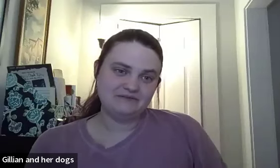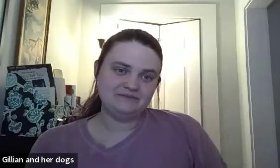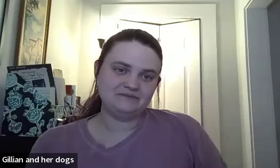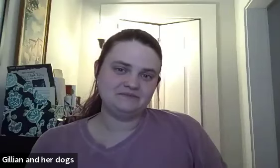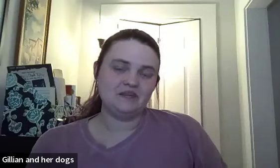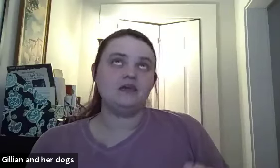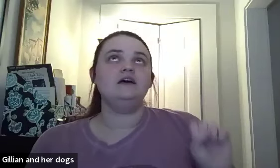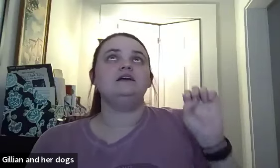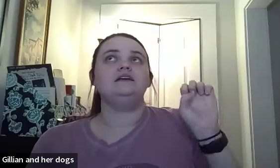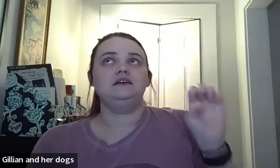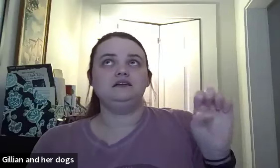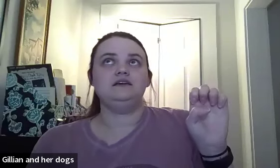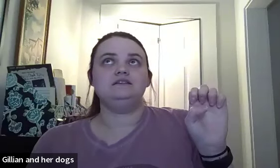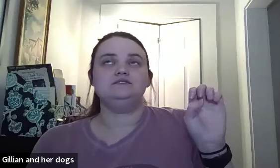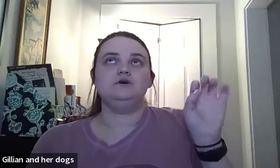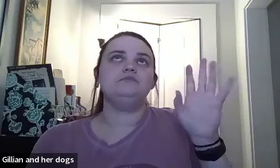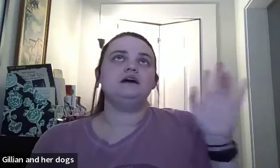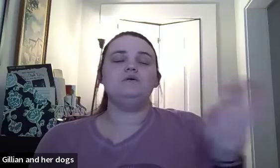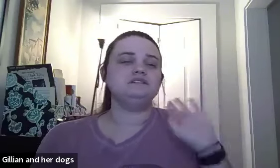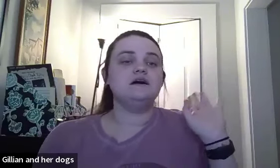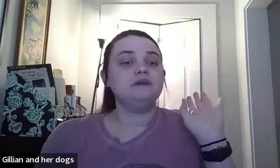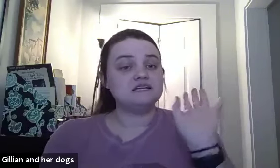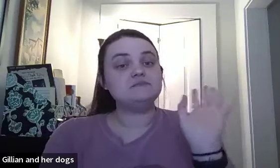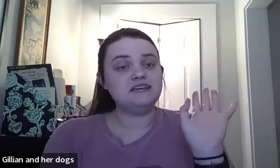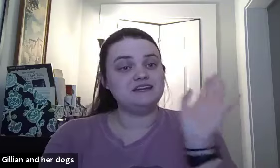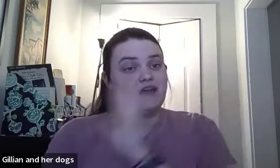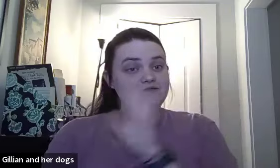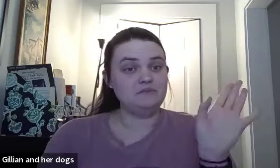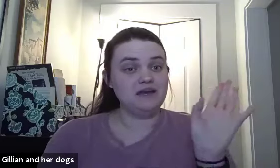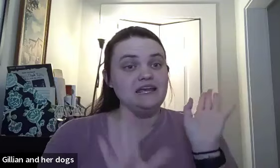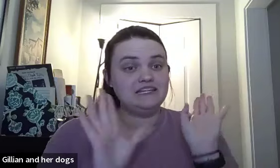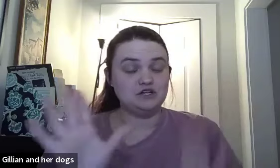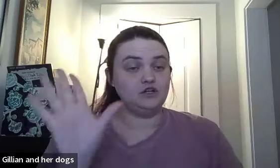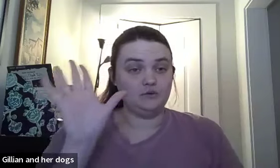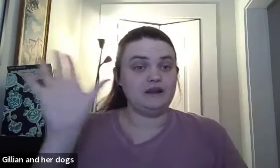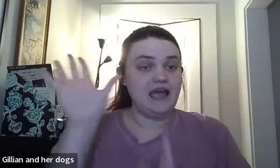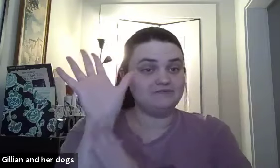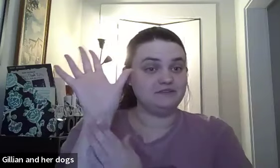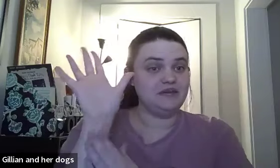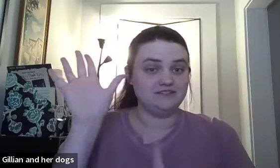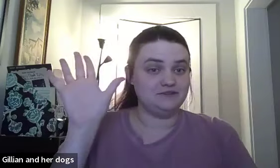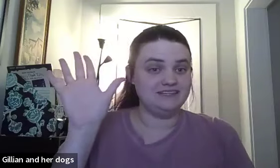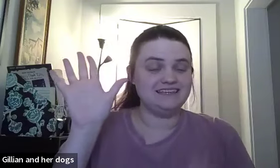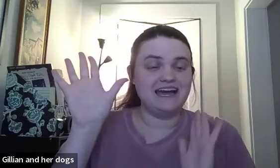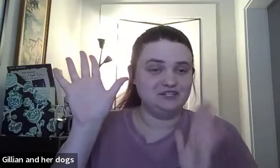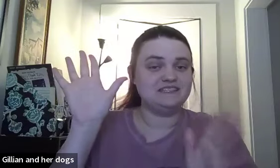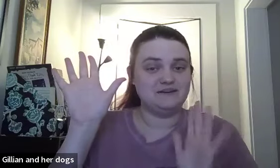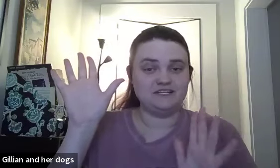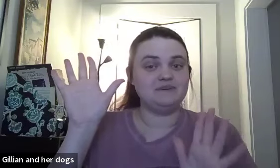down. E is nope. Because I'm left-handed, I flip mine. It's going to look weird. I have to flip hands for this. I do this every time